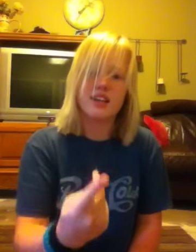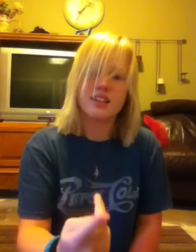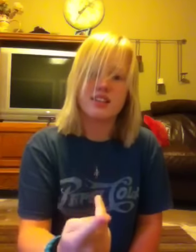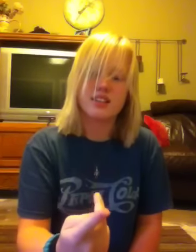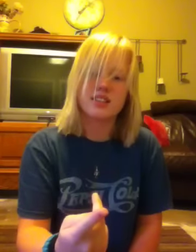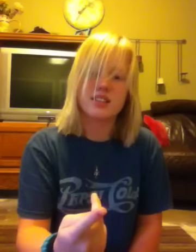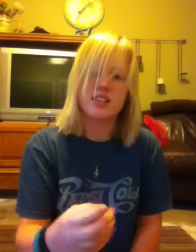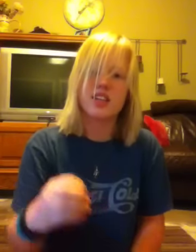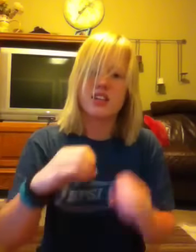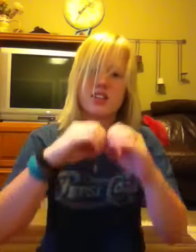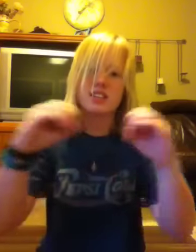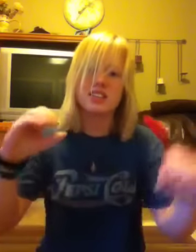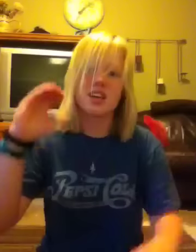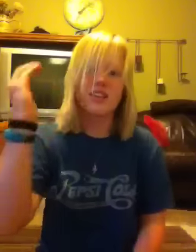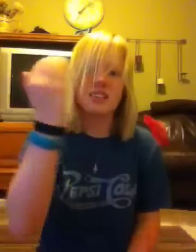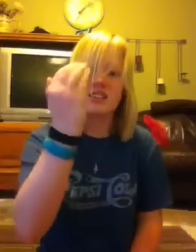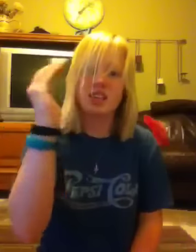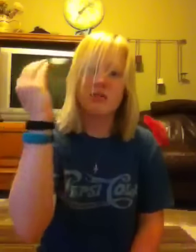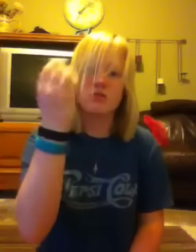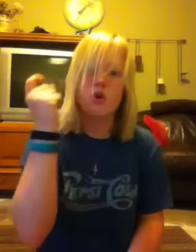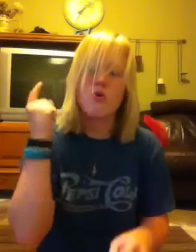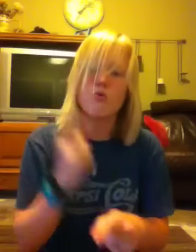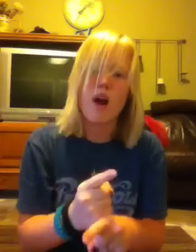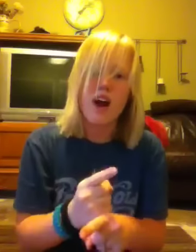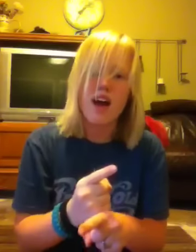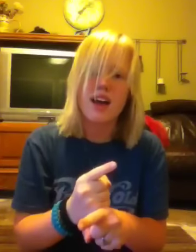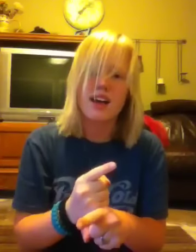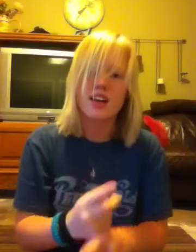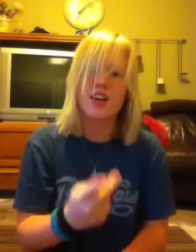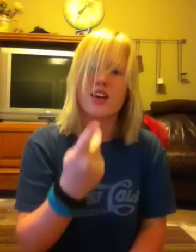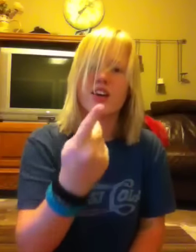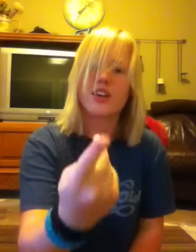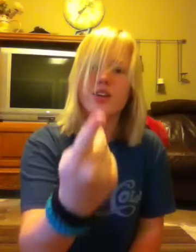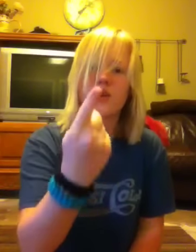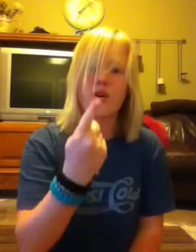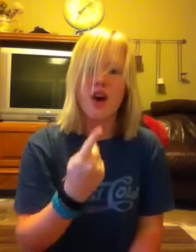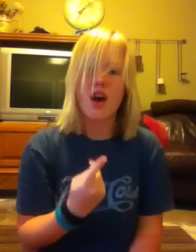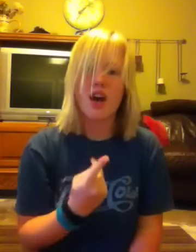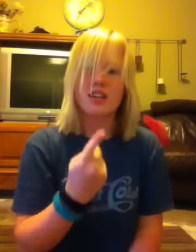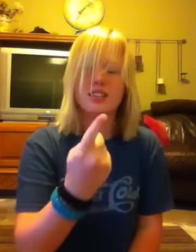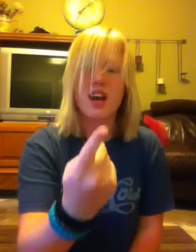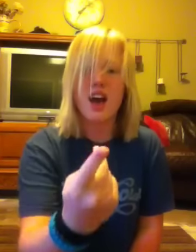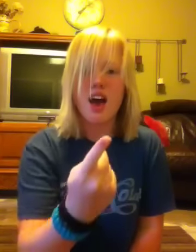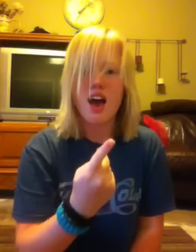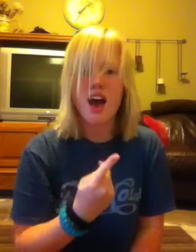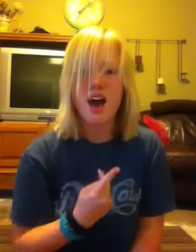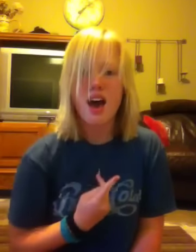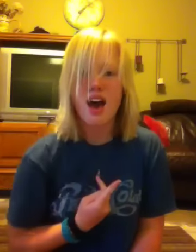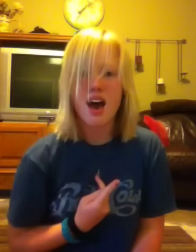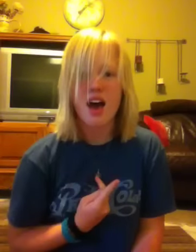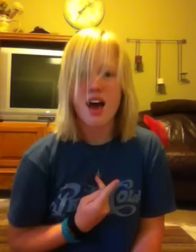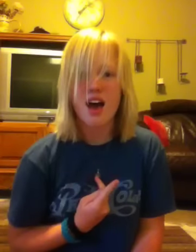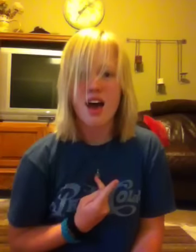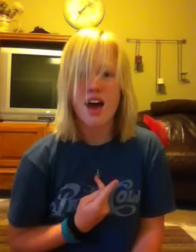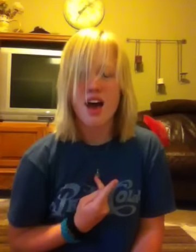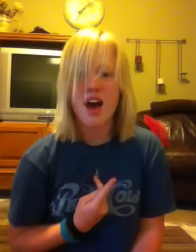The sun keeps away You and I I,